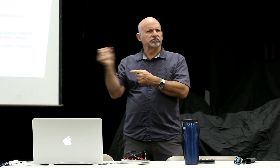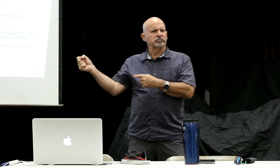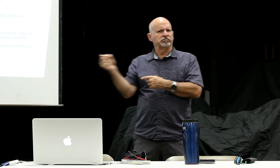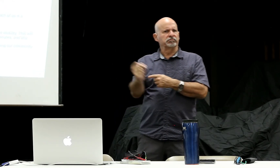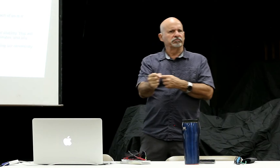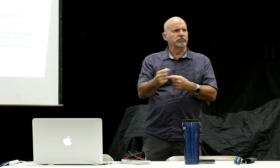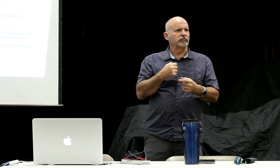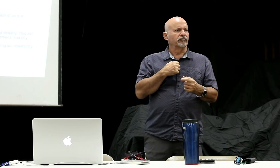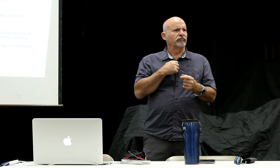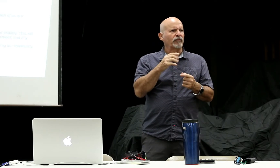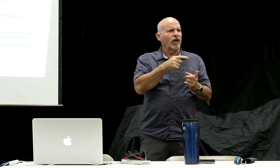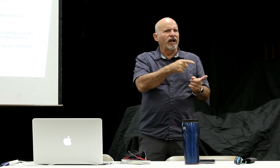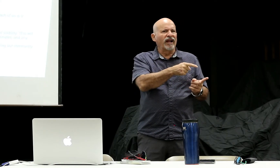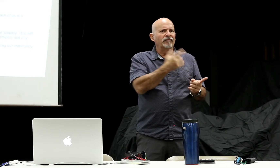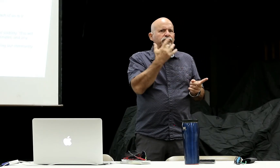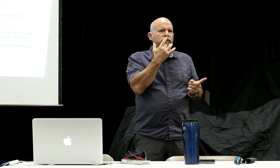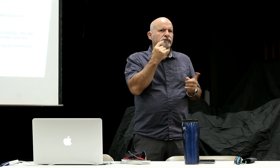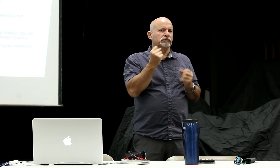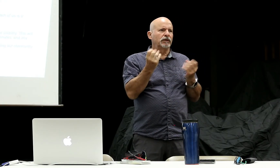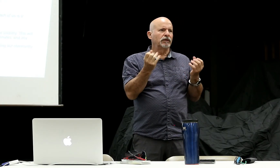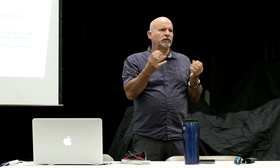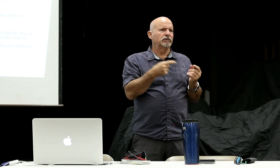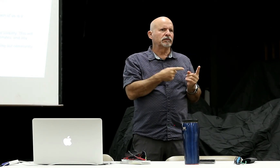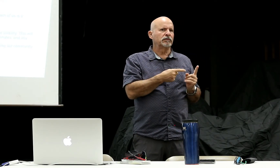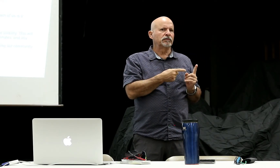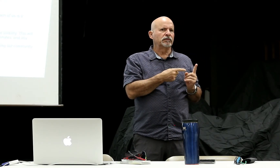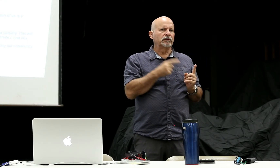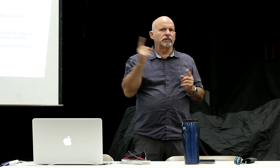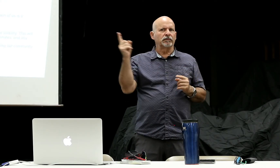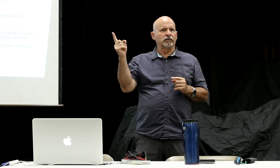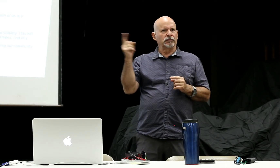have that type of more specific access. And so,